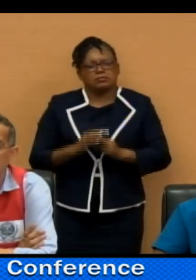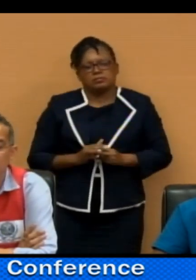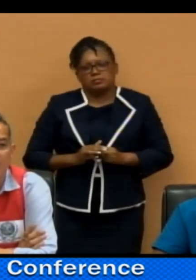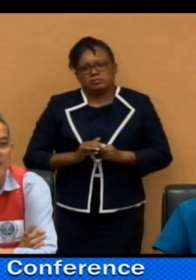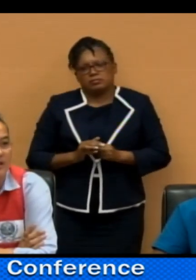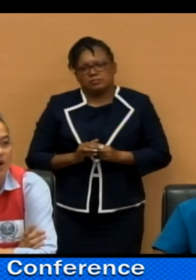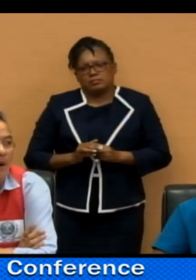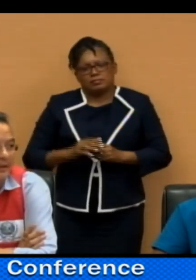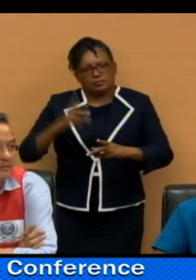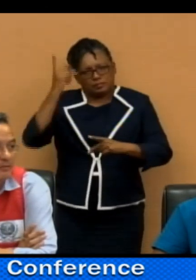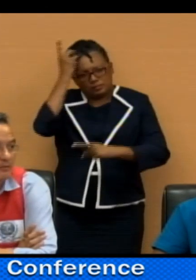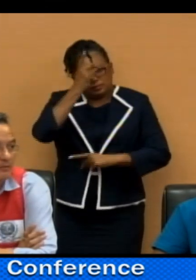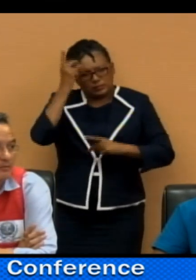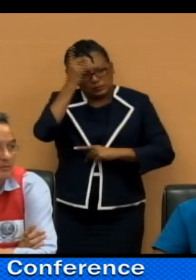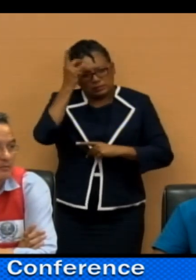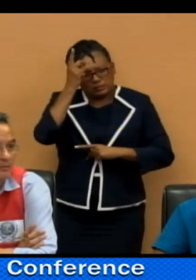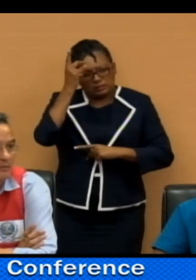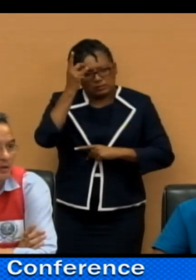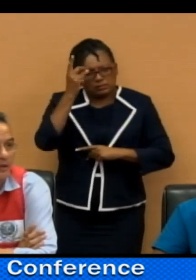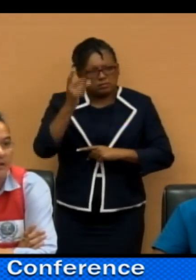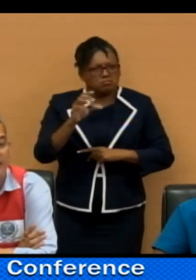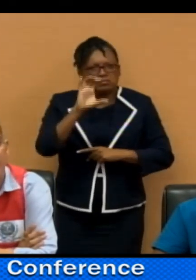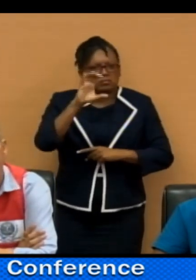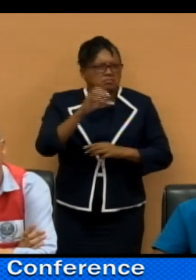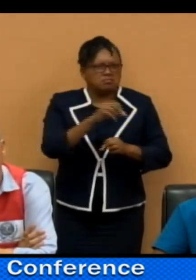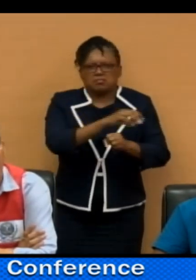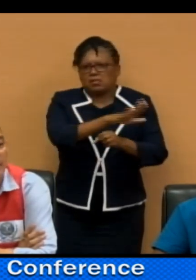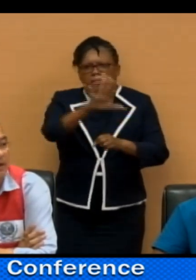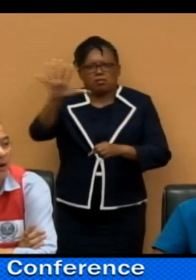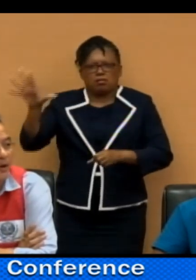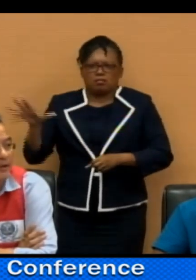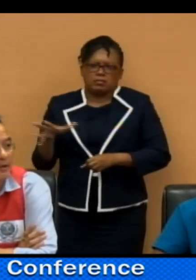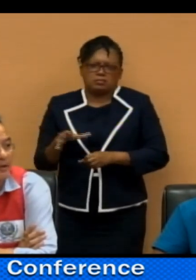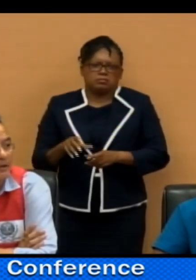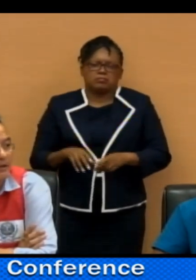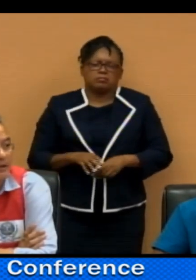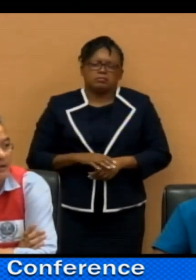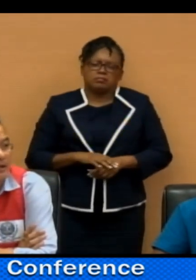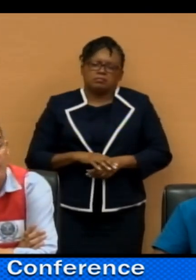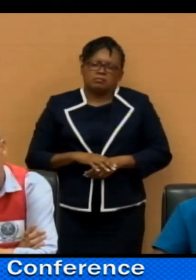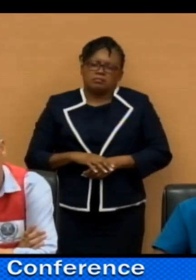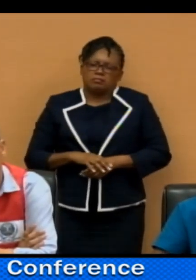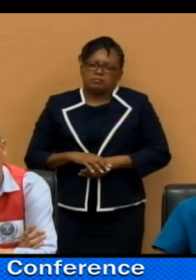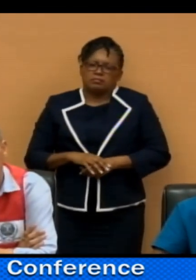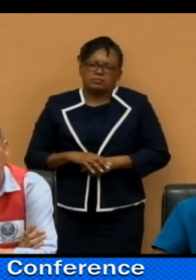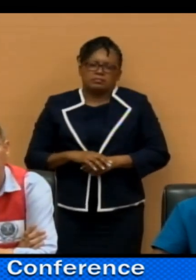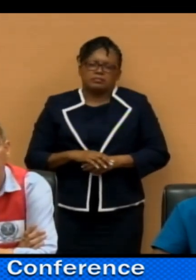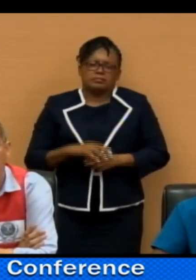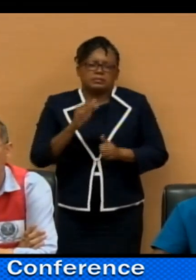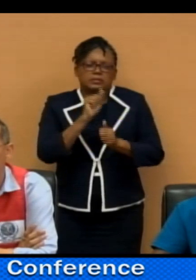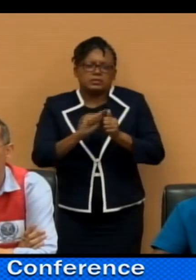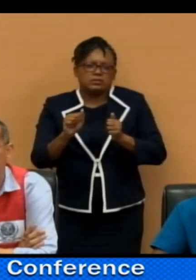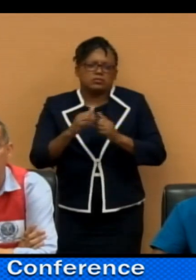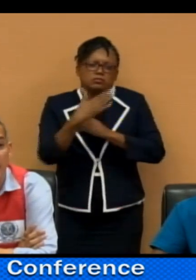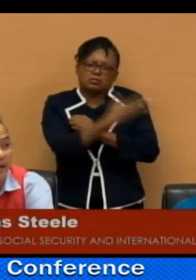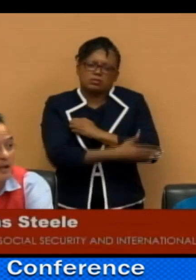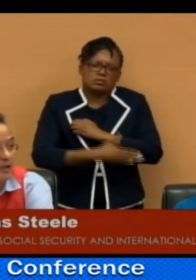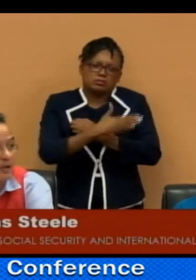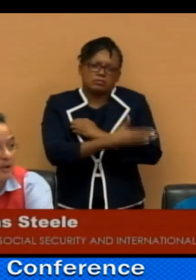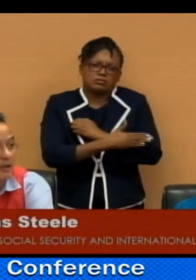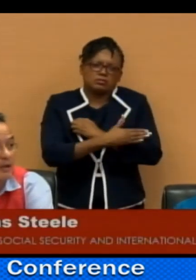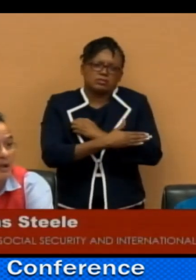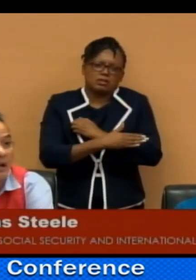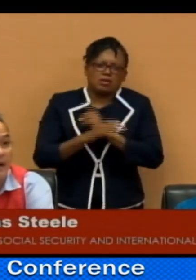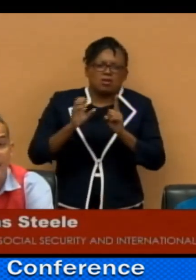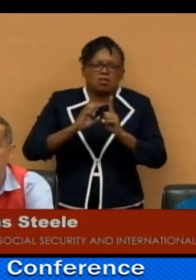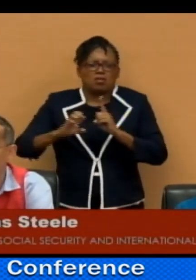the disease is common, or the disease threat is common to all, each country is unique with respect to their